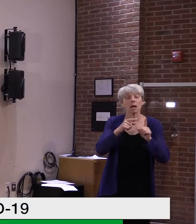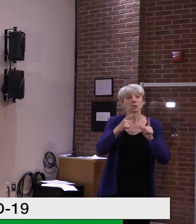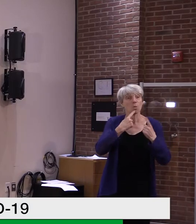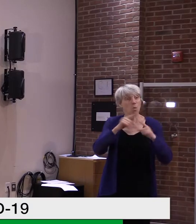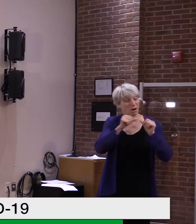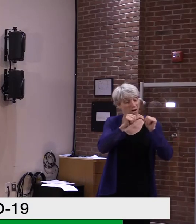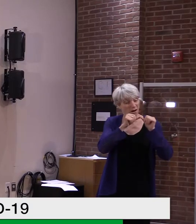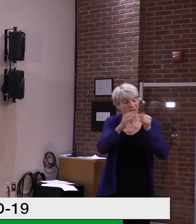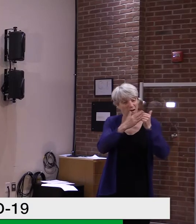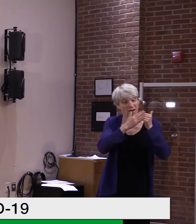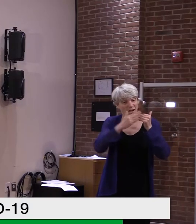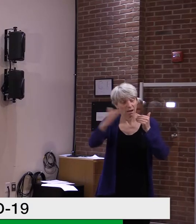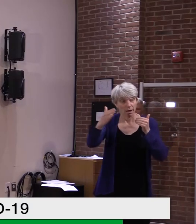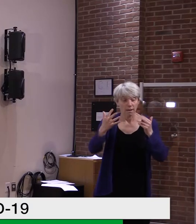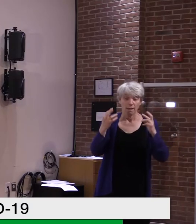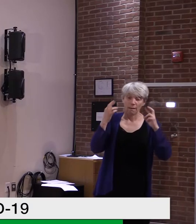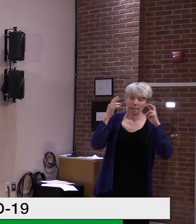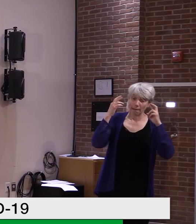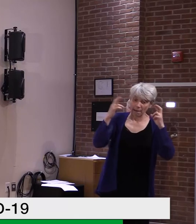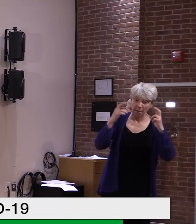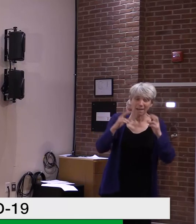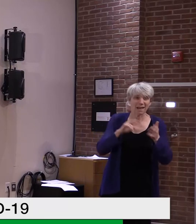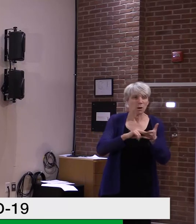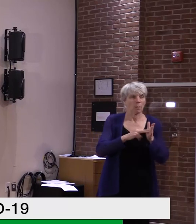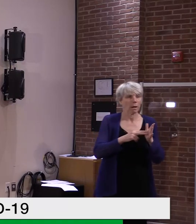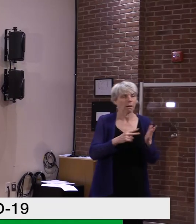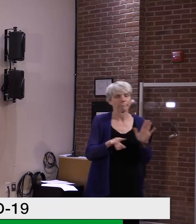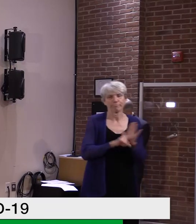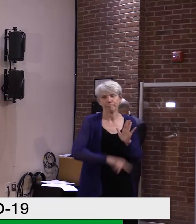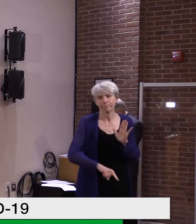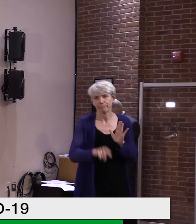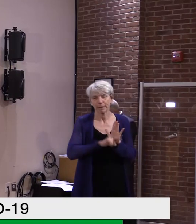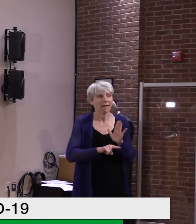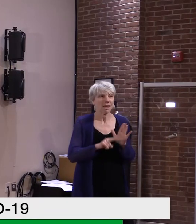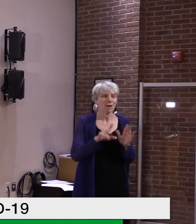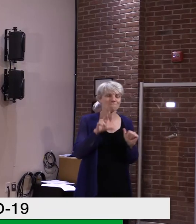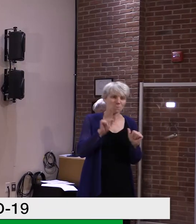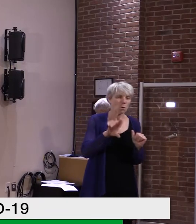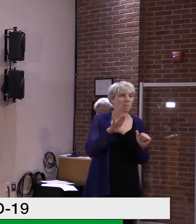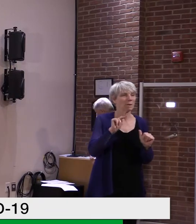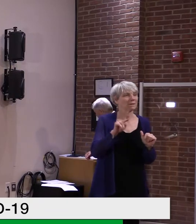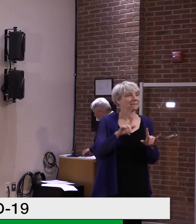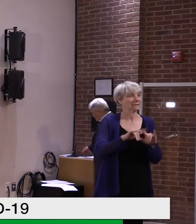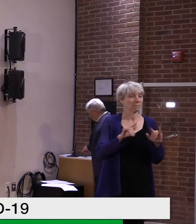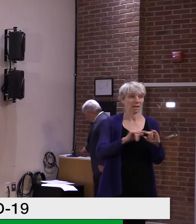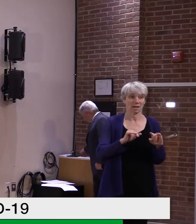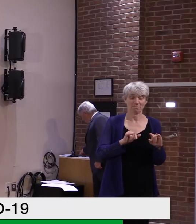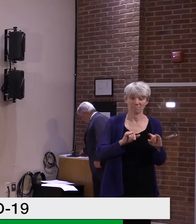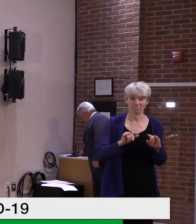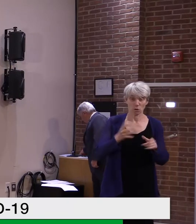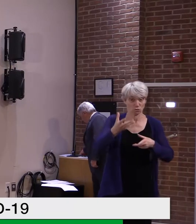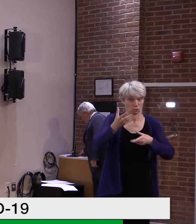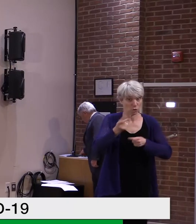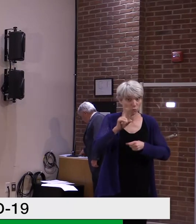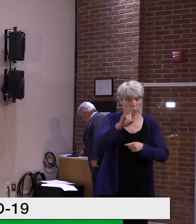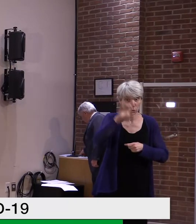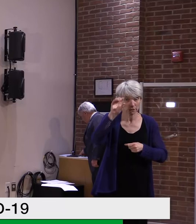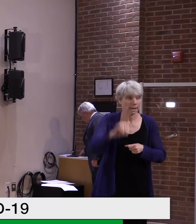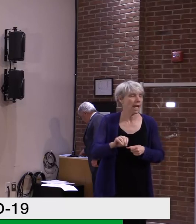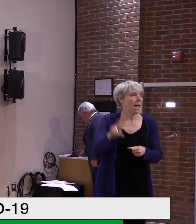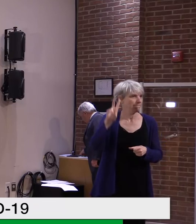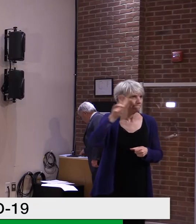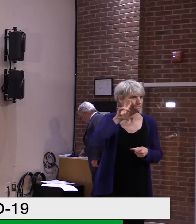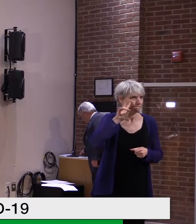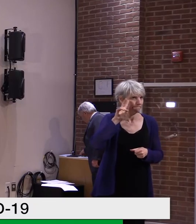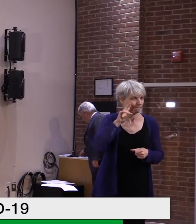want to suck the wind out of the sails, but I also don't want to overbill it as the greatest promise that we've